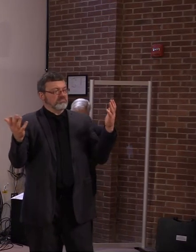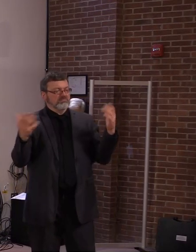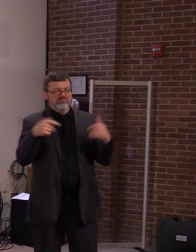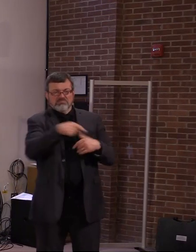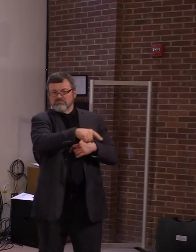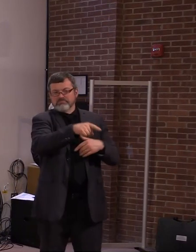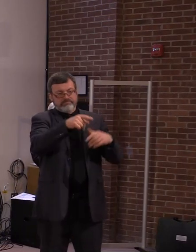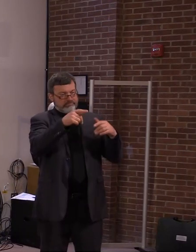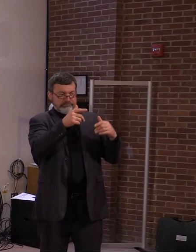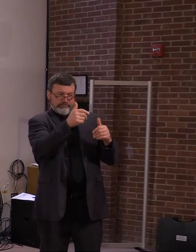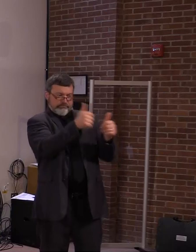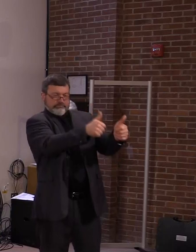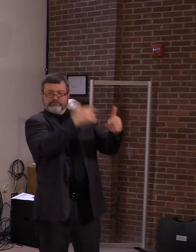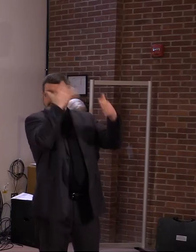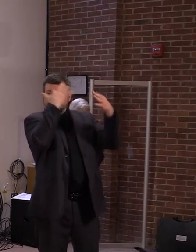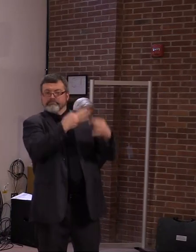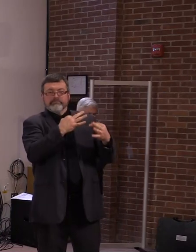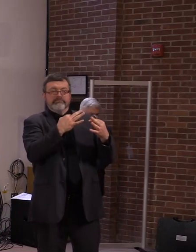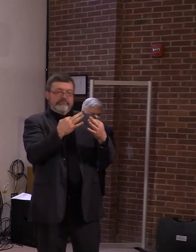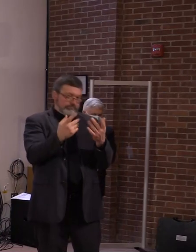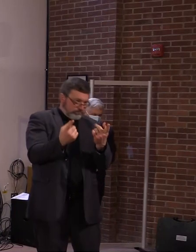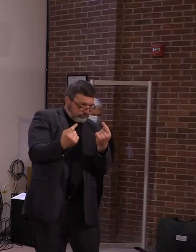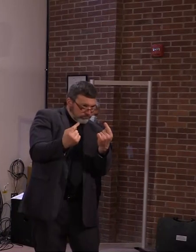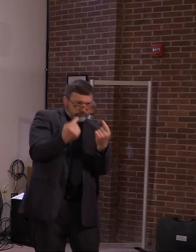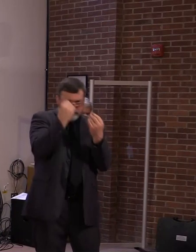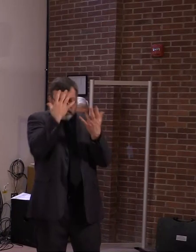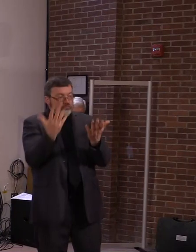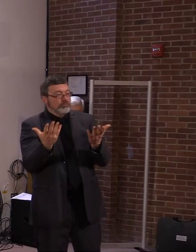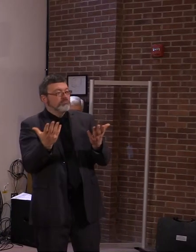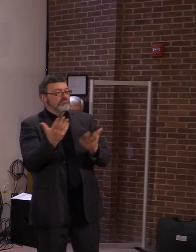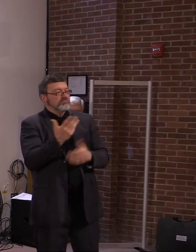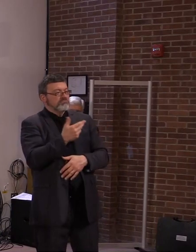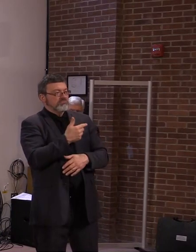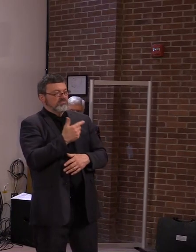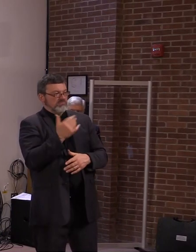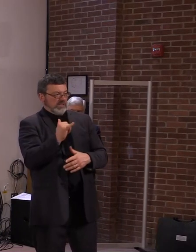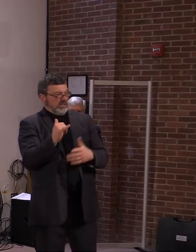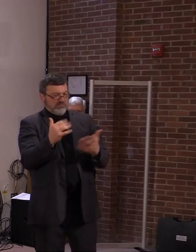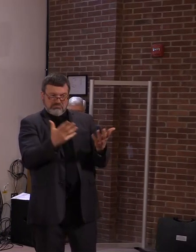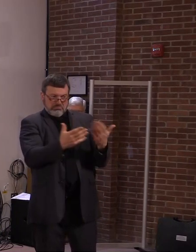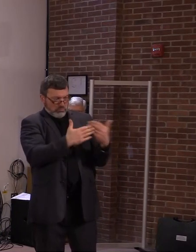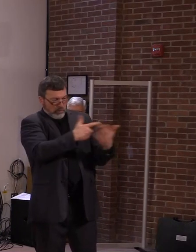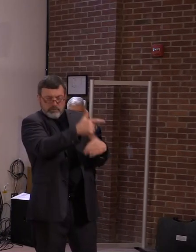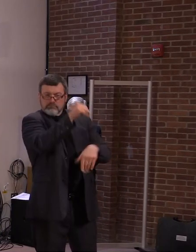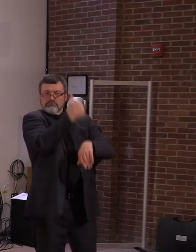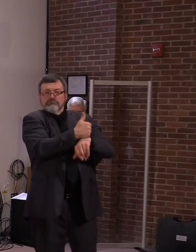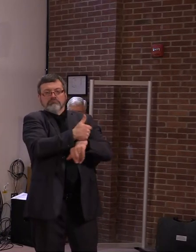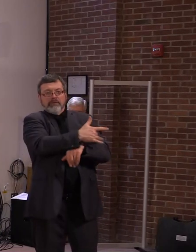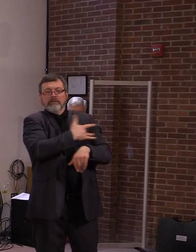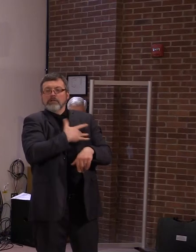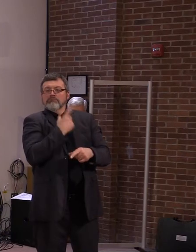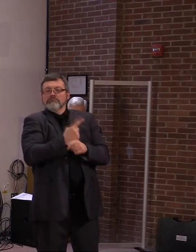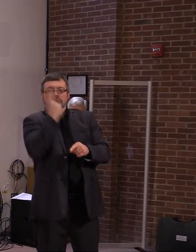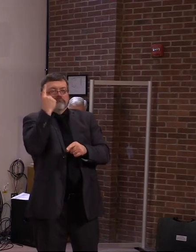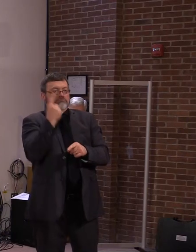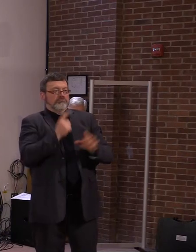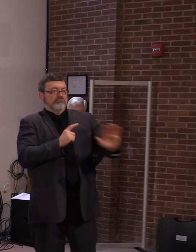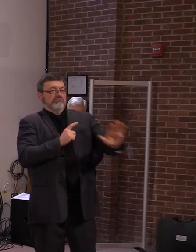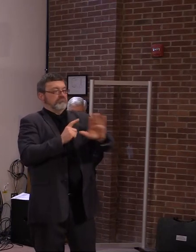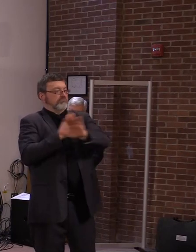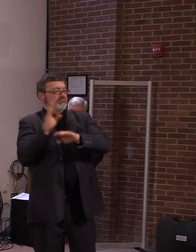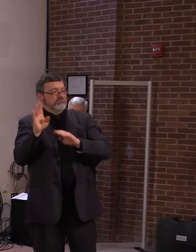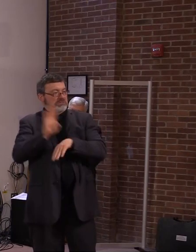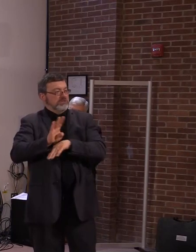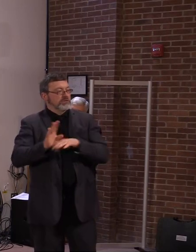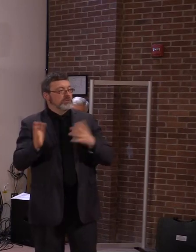to put forth any stipulations, regulations that they wish. I saw Global Foundries, for